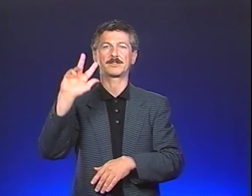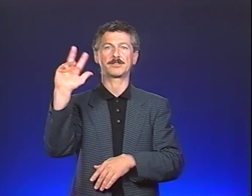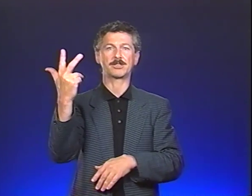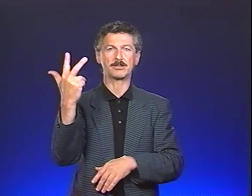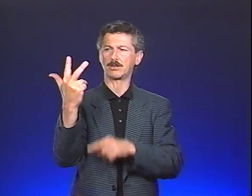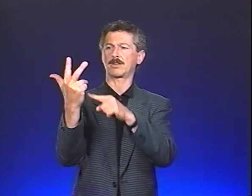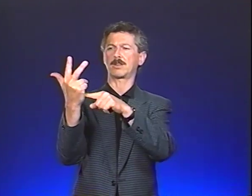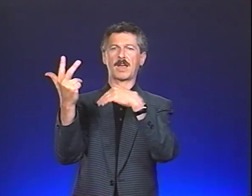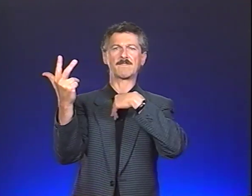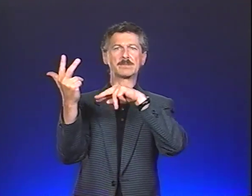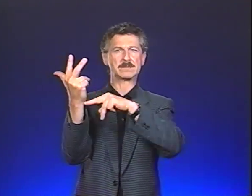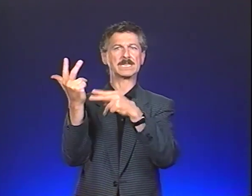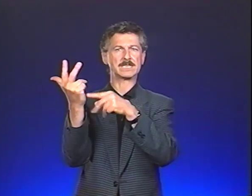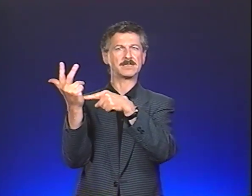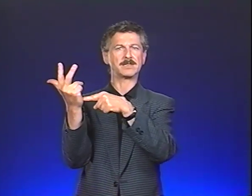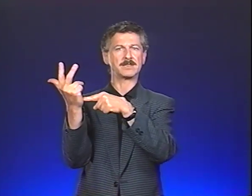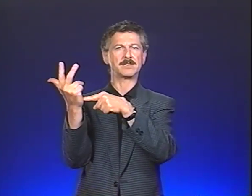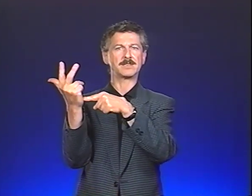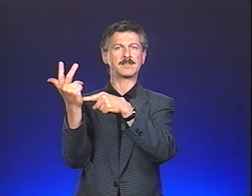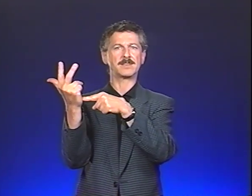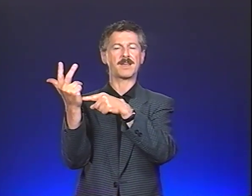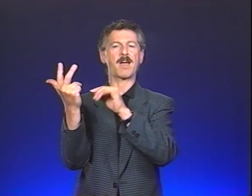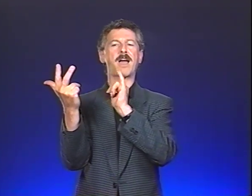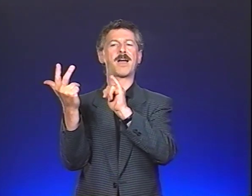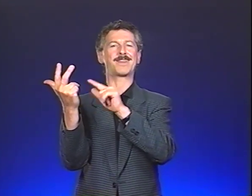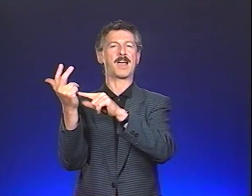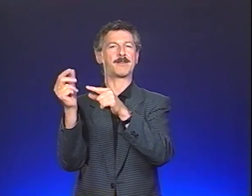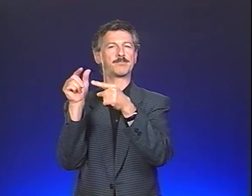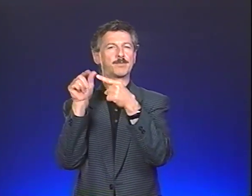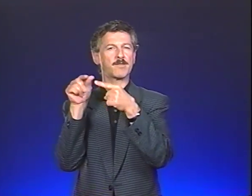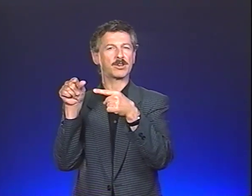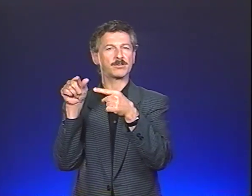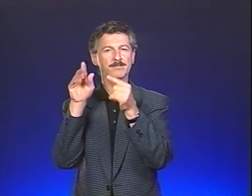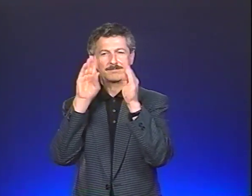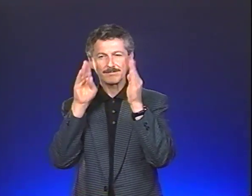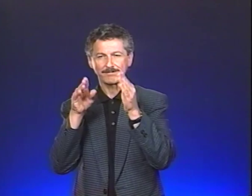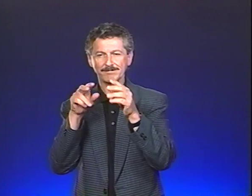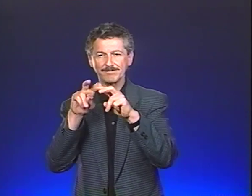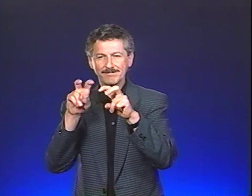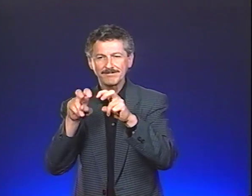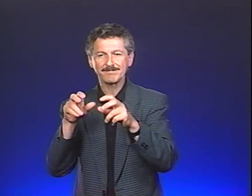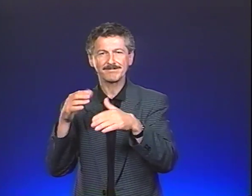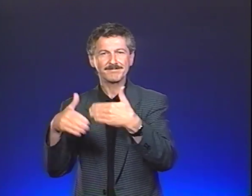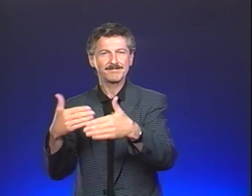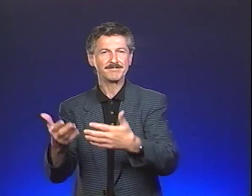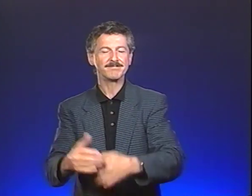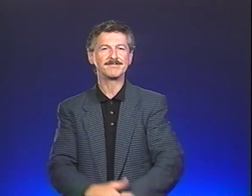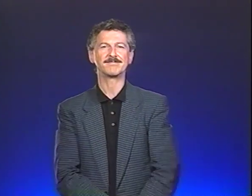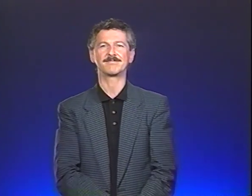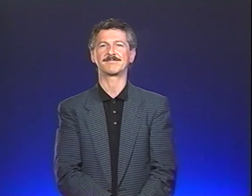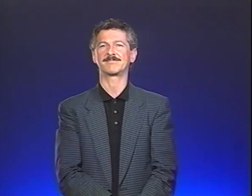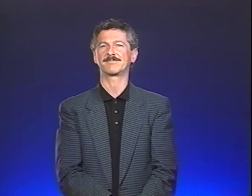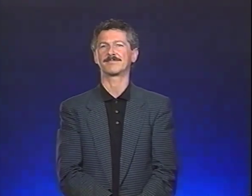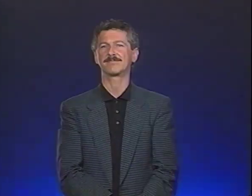But in 3 weeks, age 3, and $3, the hand shape has a specific meaning and is considered a separate morpheme.